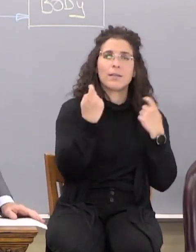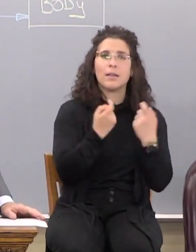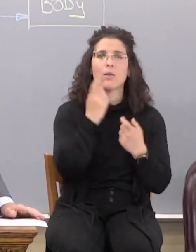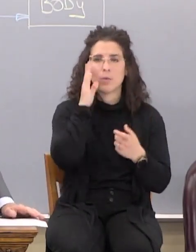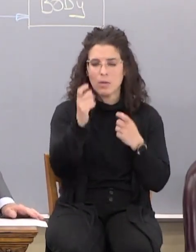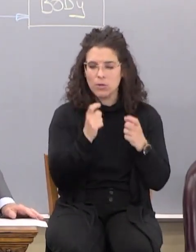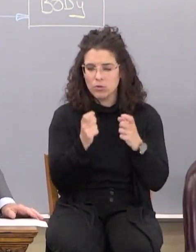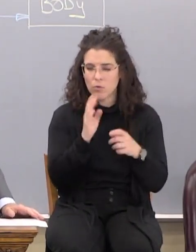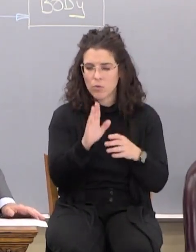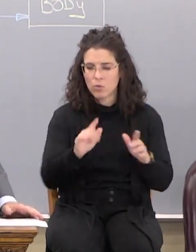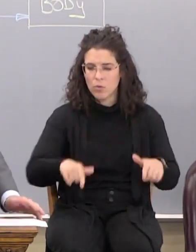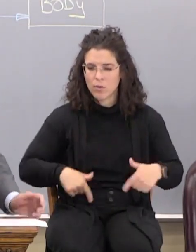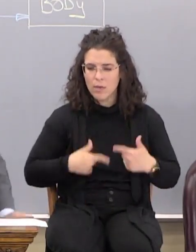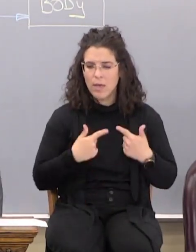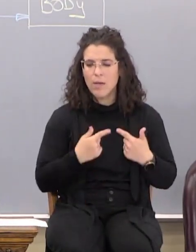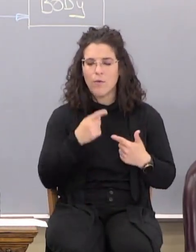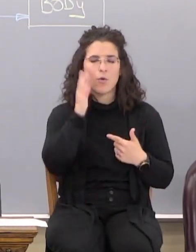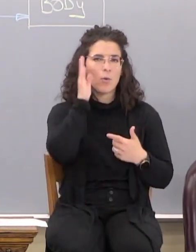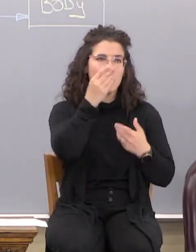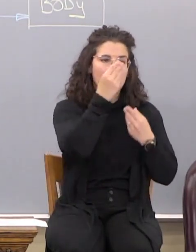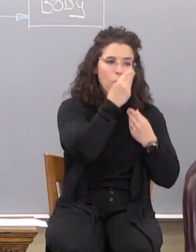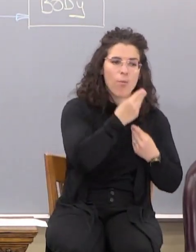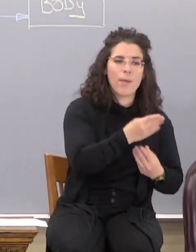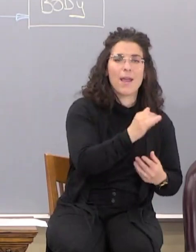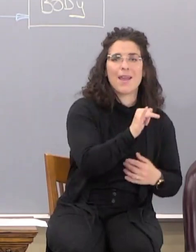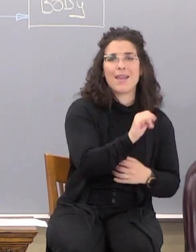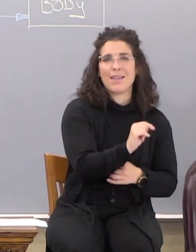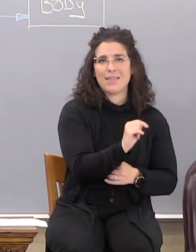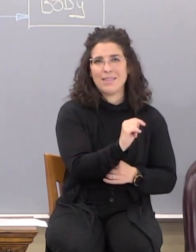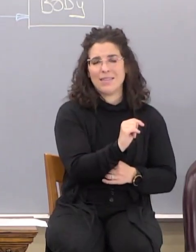body, going to run your life. You're going to obey it.